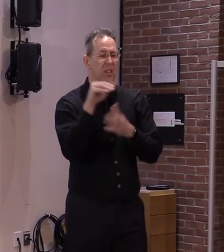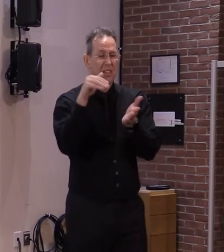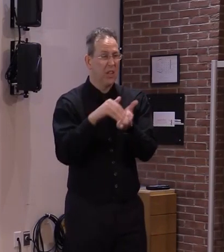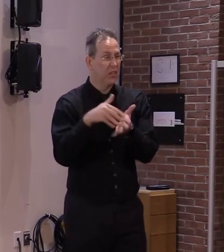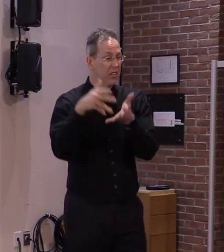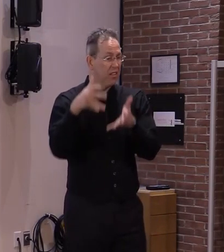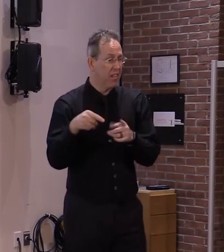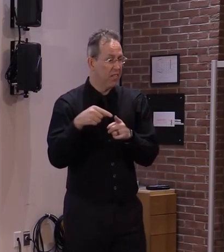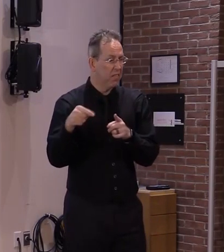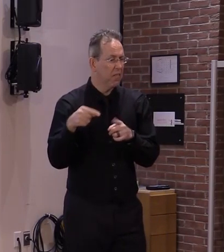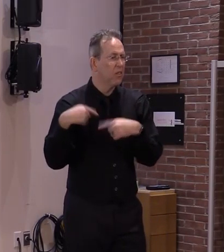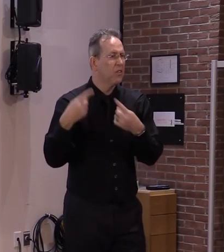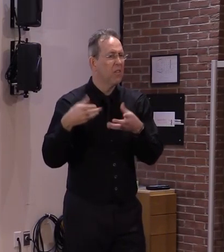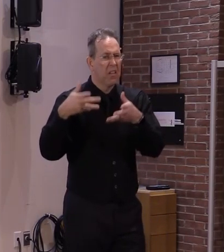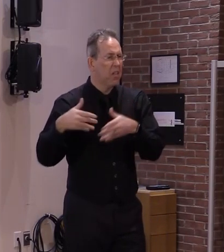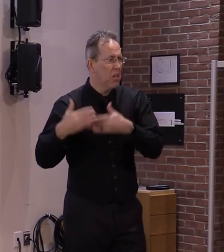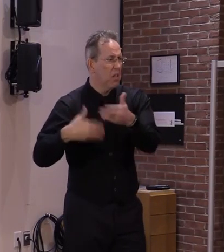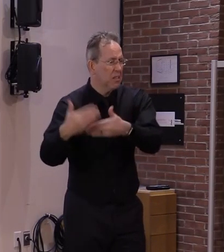second dose.